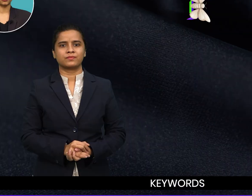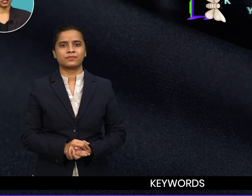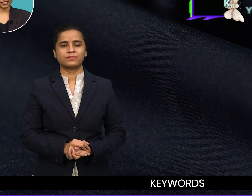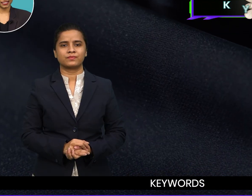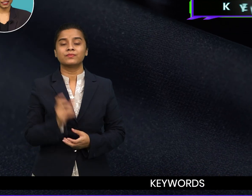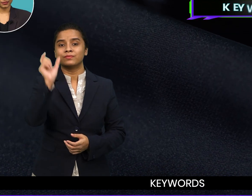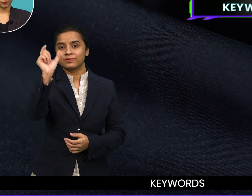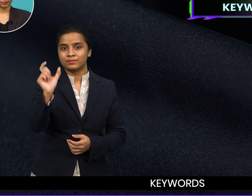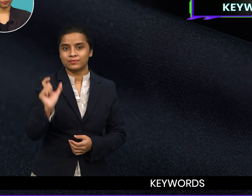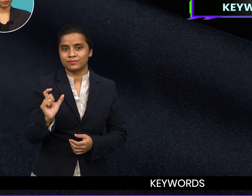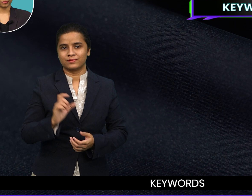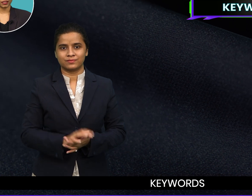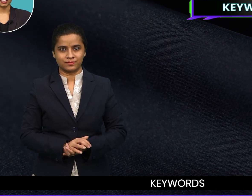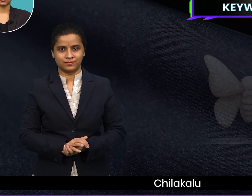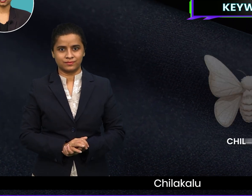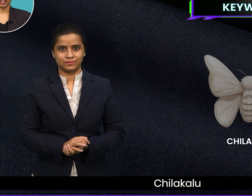Keywords: